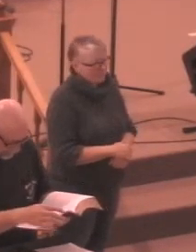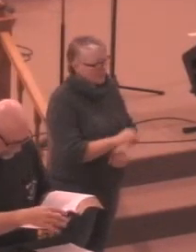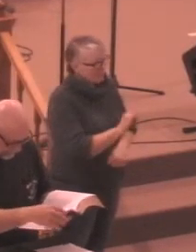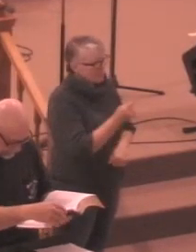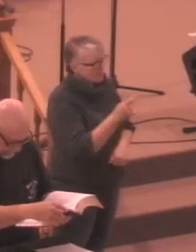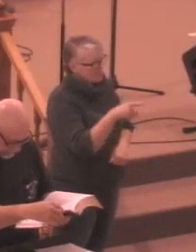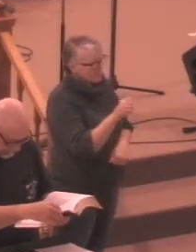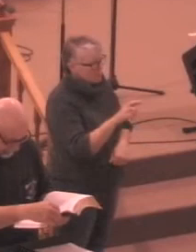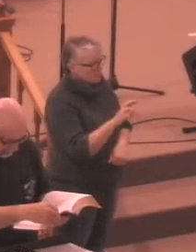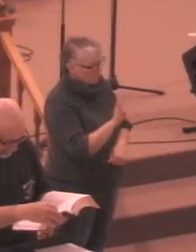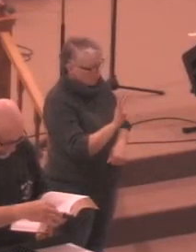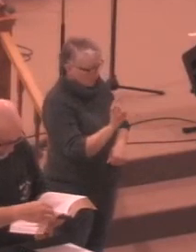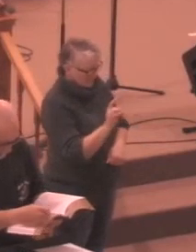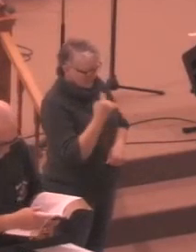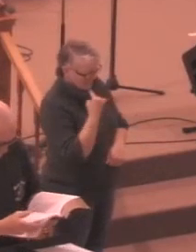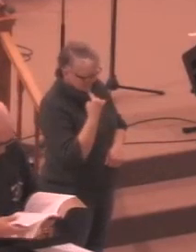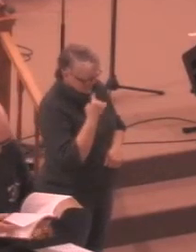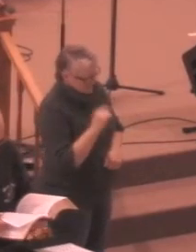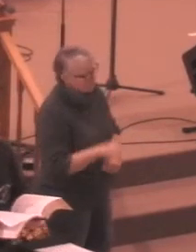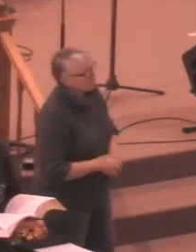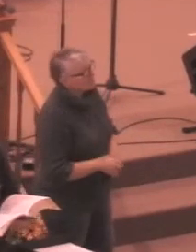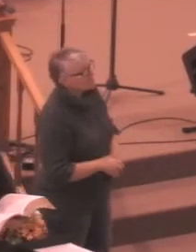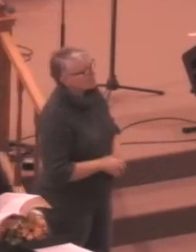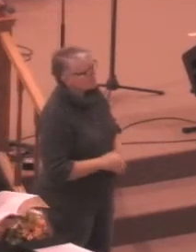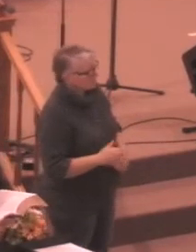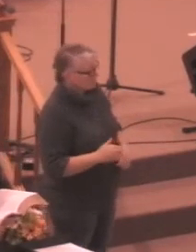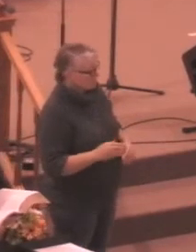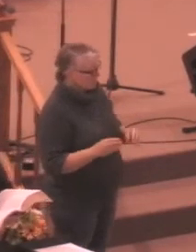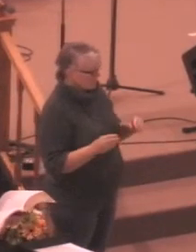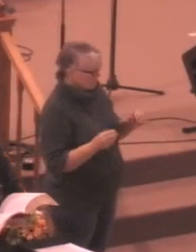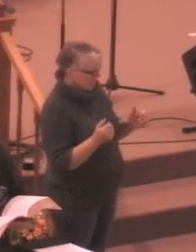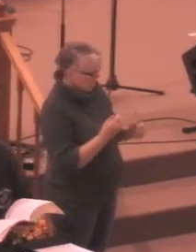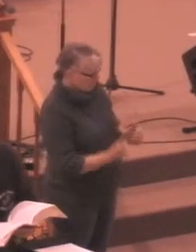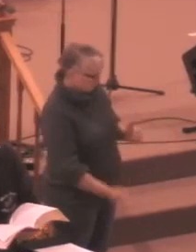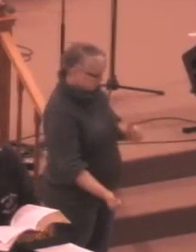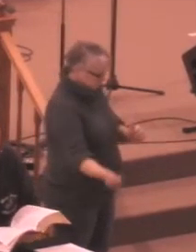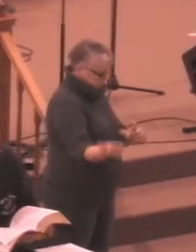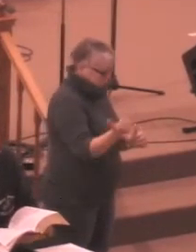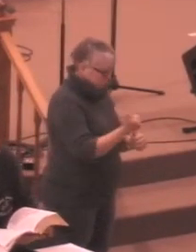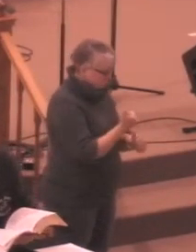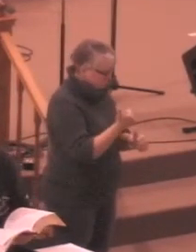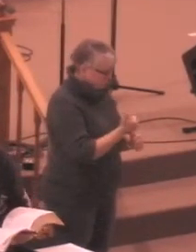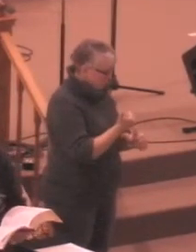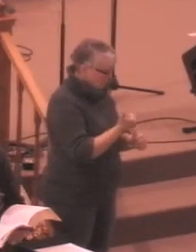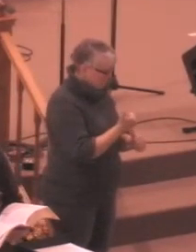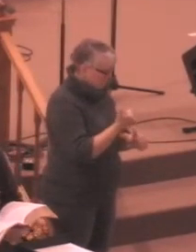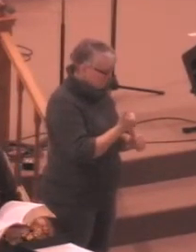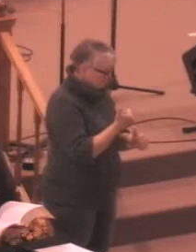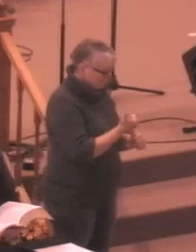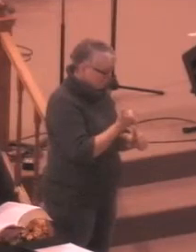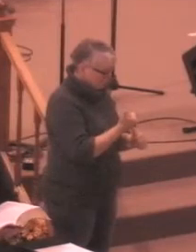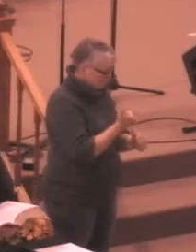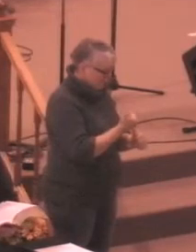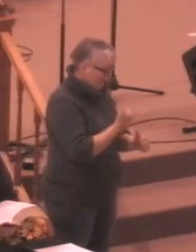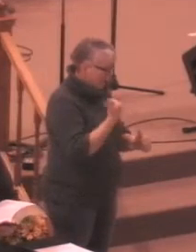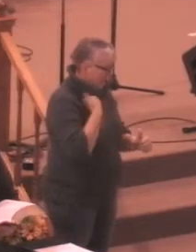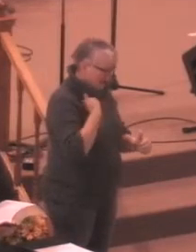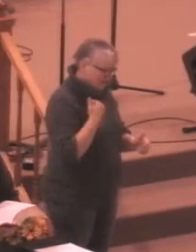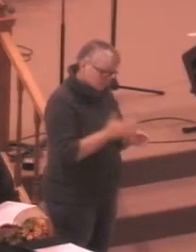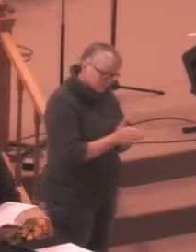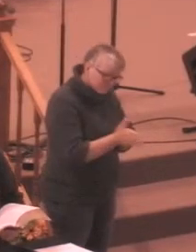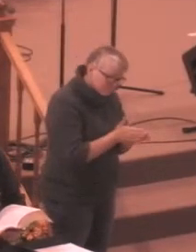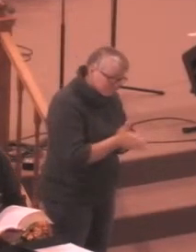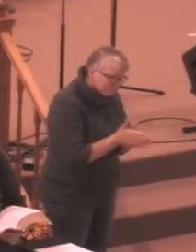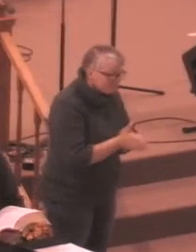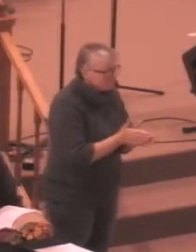First Peter 4:8 says this. Above all, have fervent and unfailing love for one another,